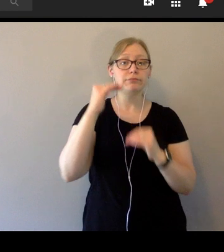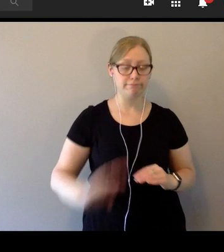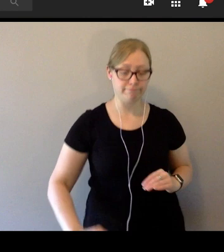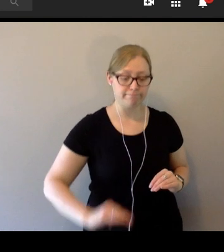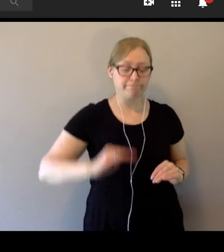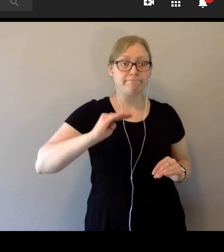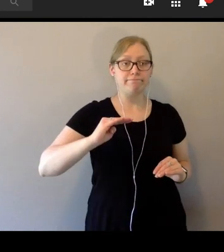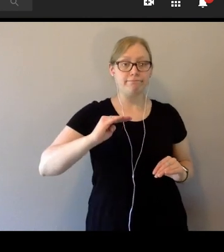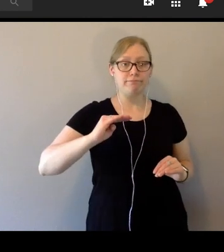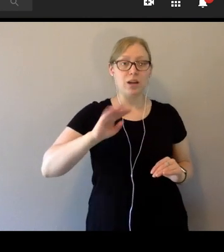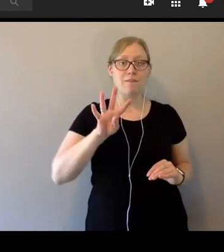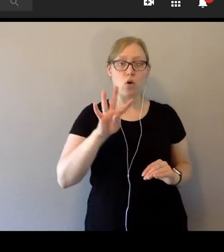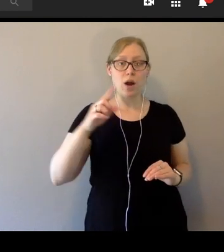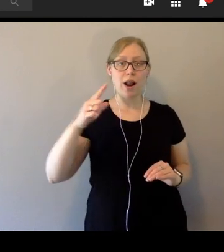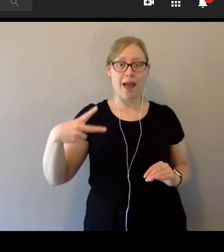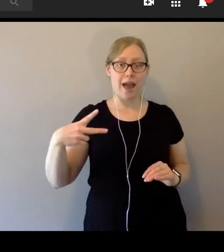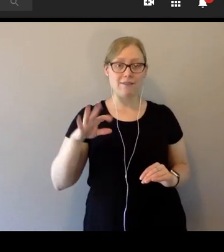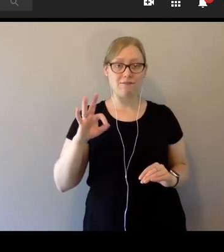I'm thinking about this,